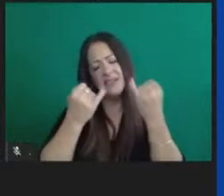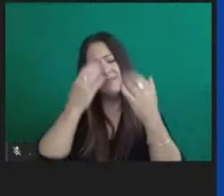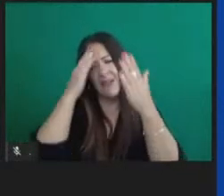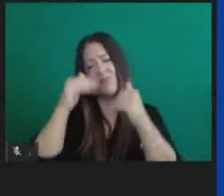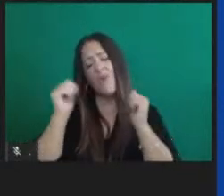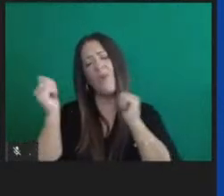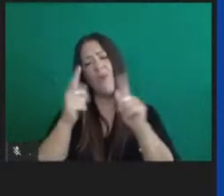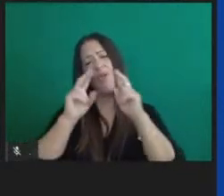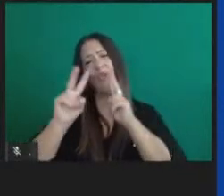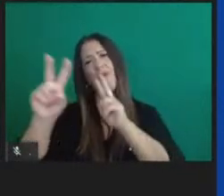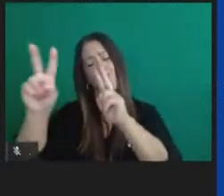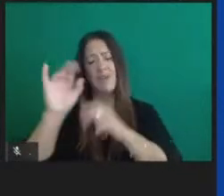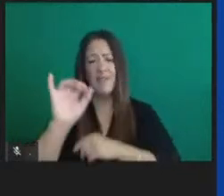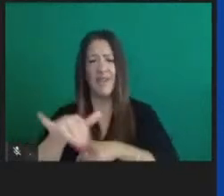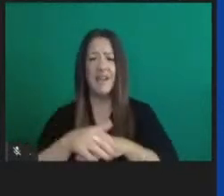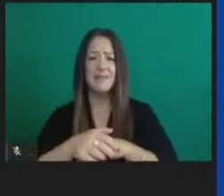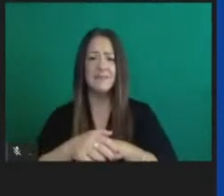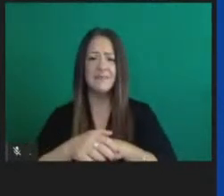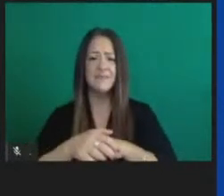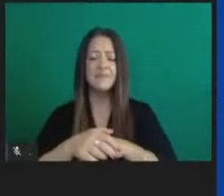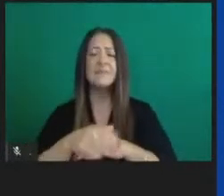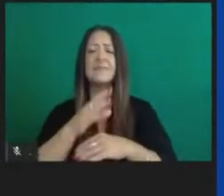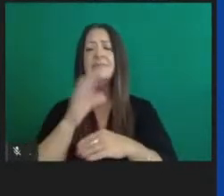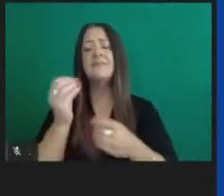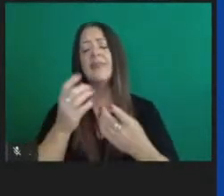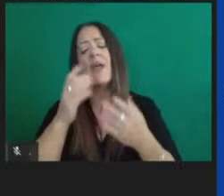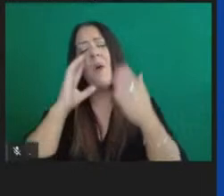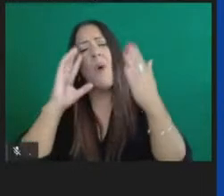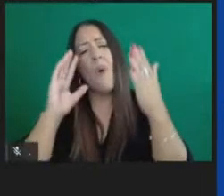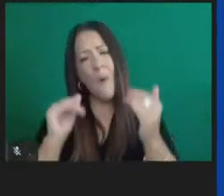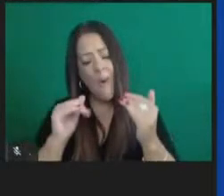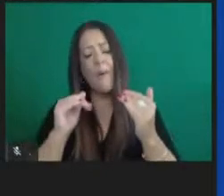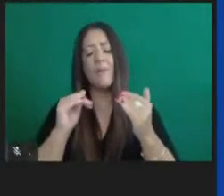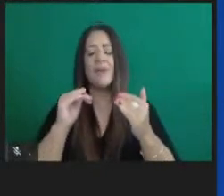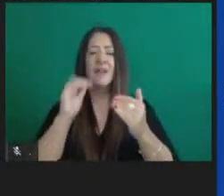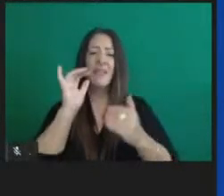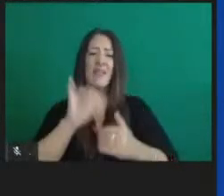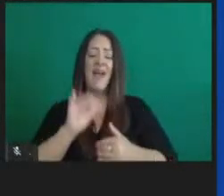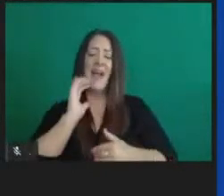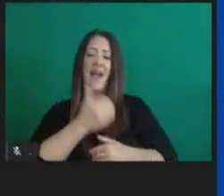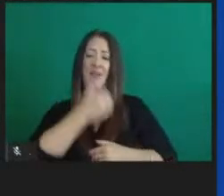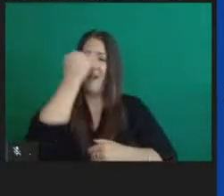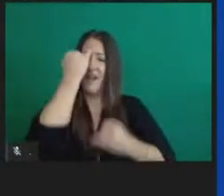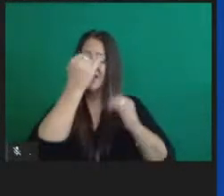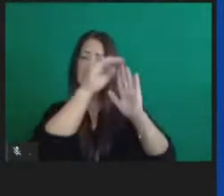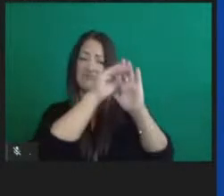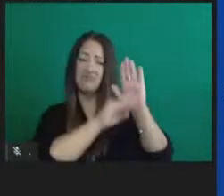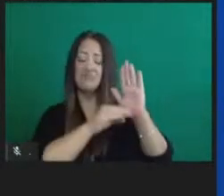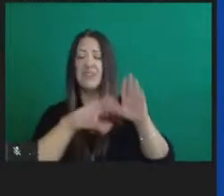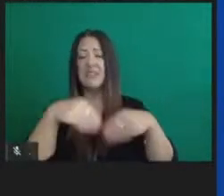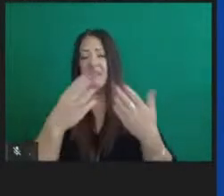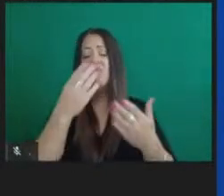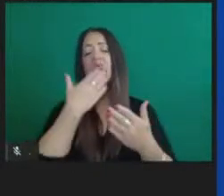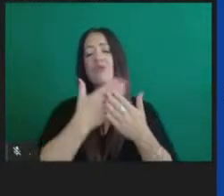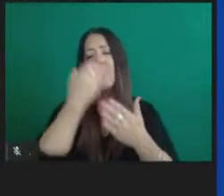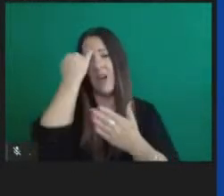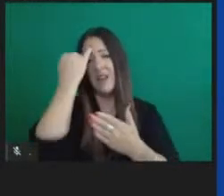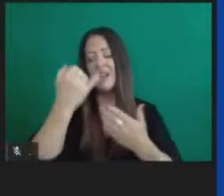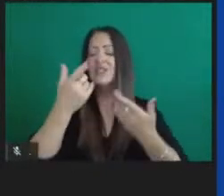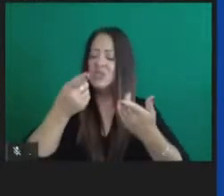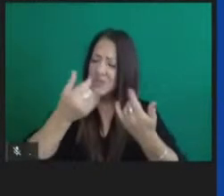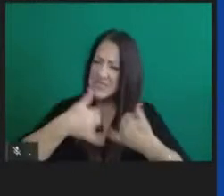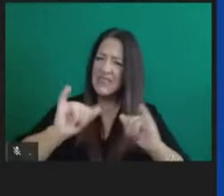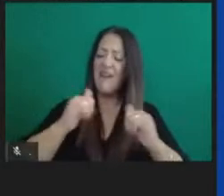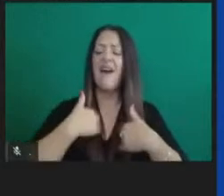look forward to. Again, hopefully providing you with those alternatives that allow us to still have a fun,